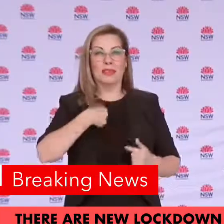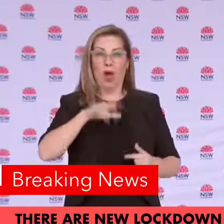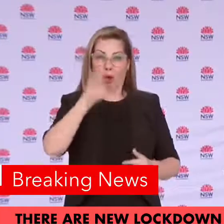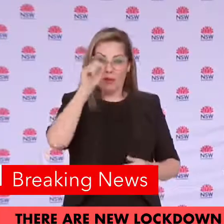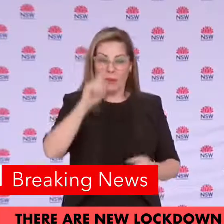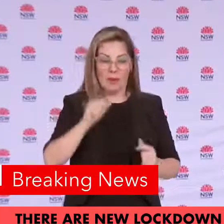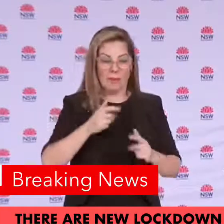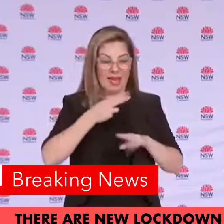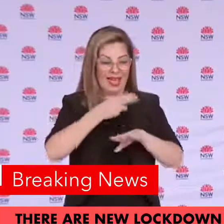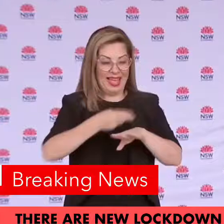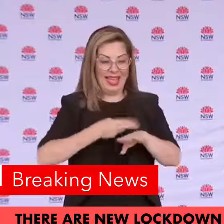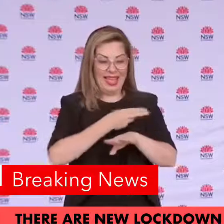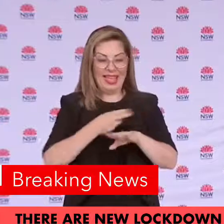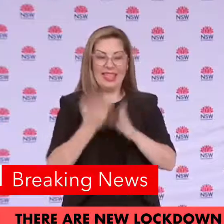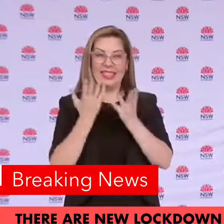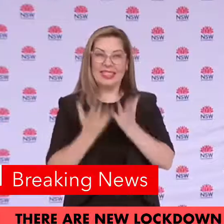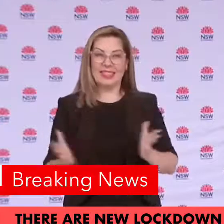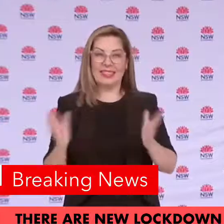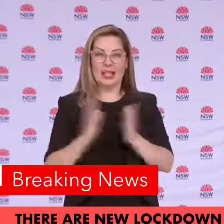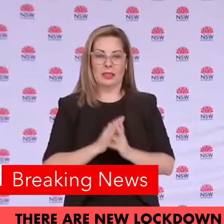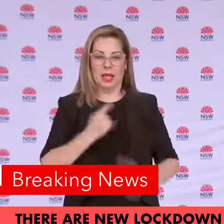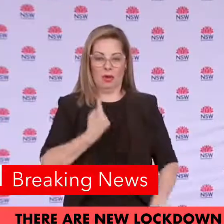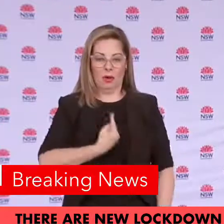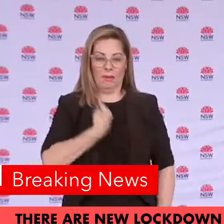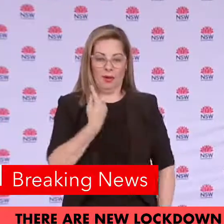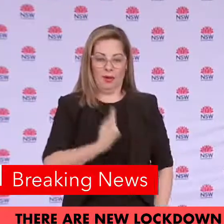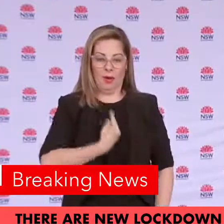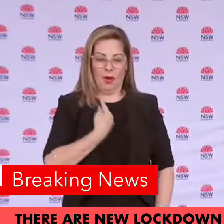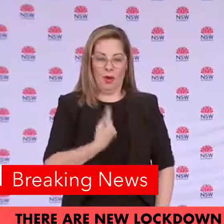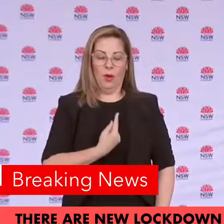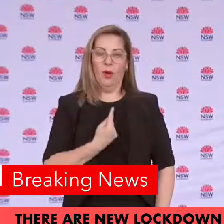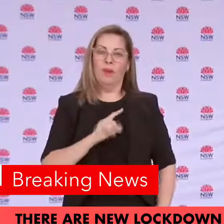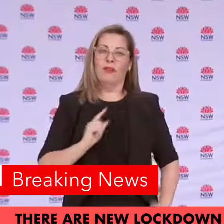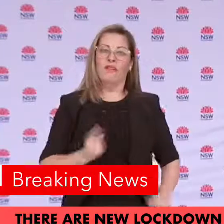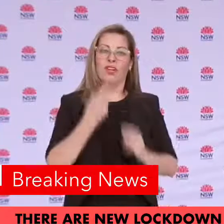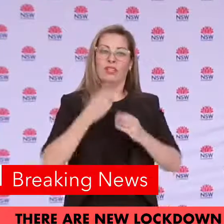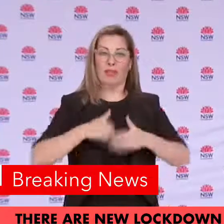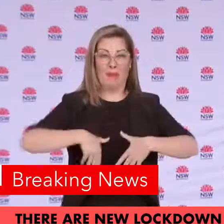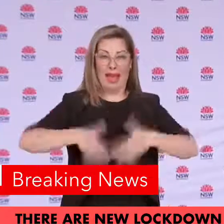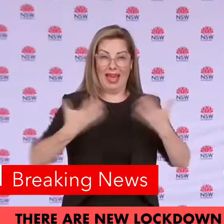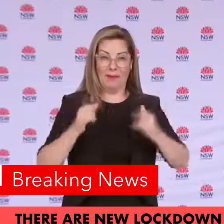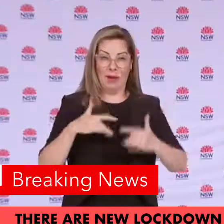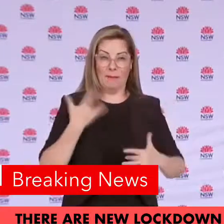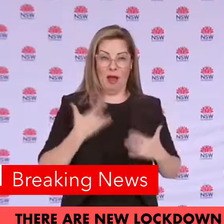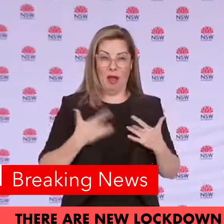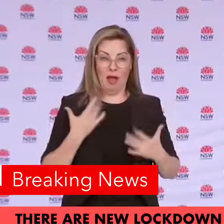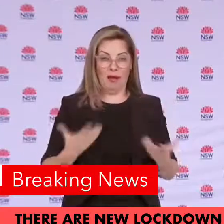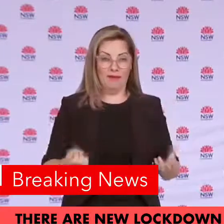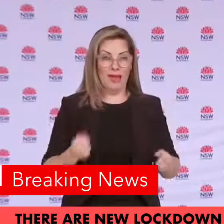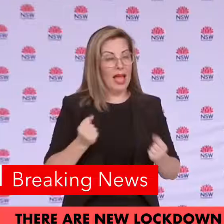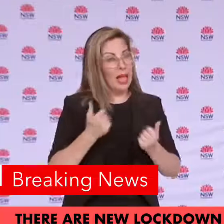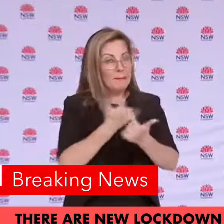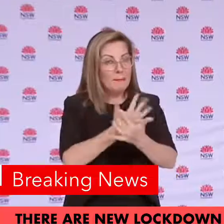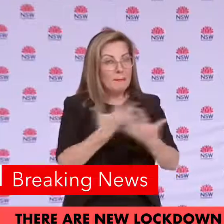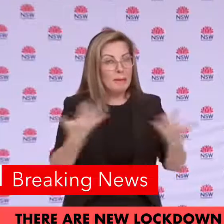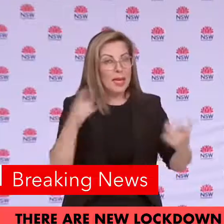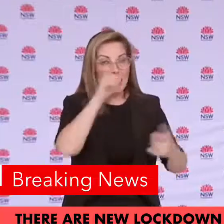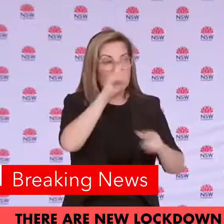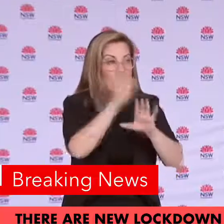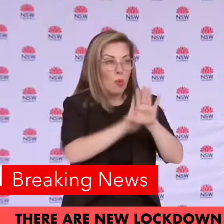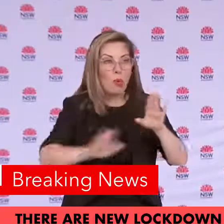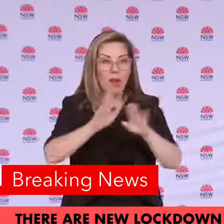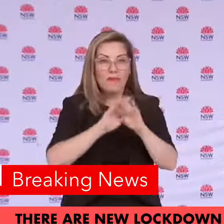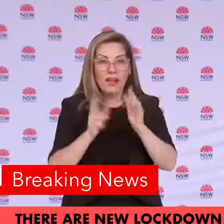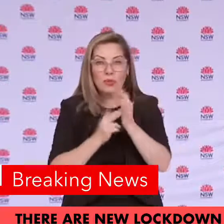by myself for the first time ever and what that felt like. But I know that for many people around the state, they'll be thinking about the next few weeks